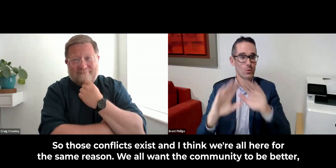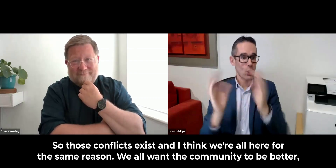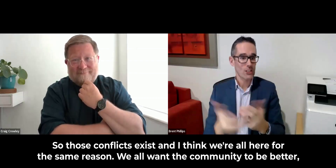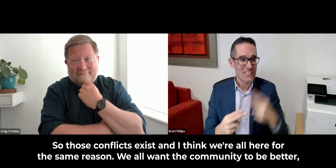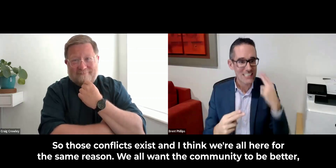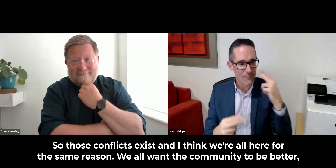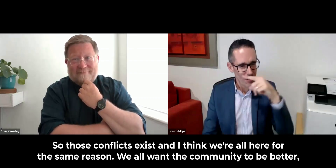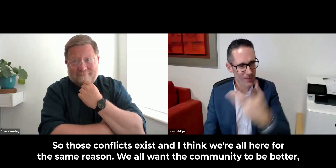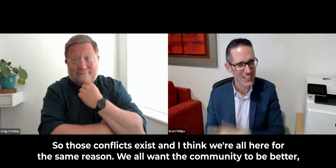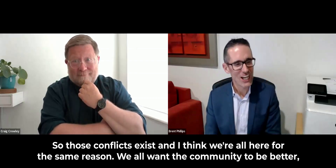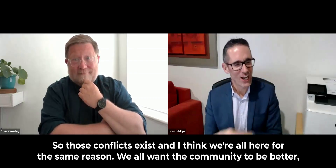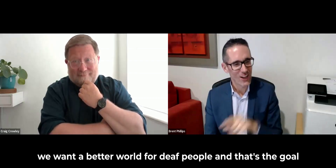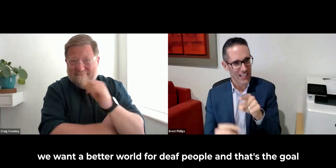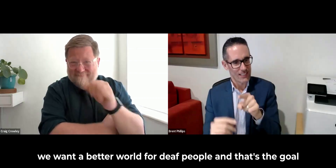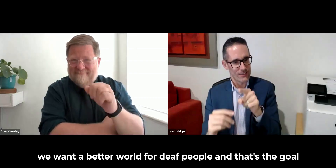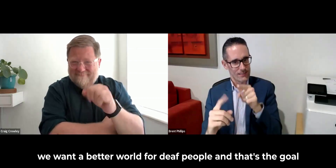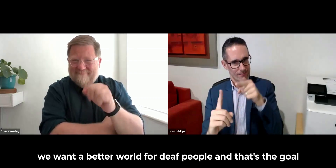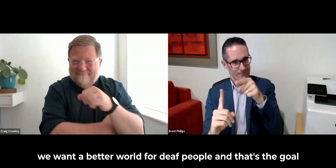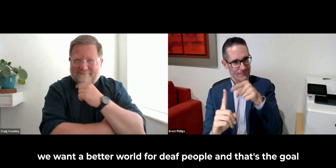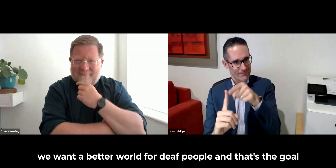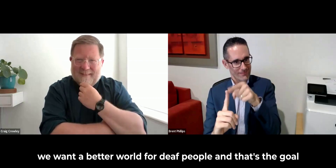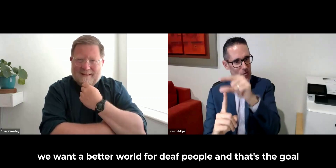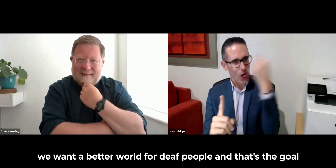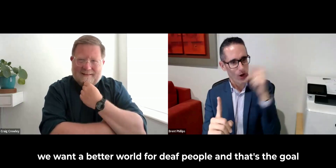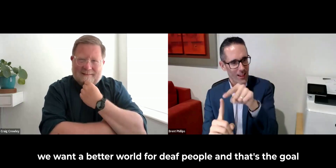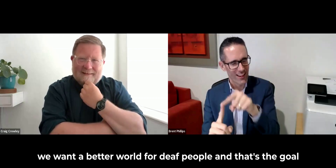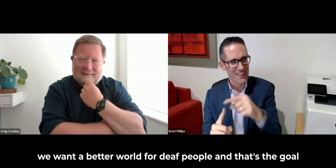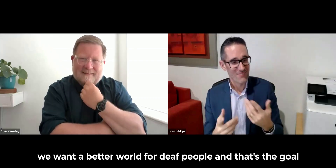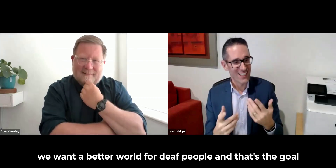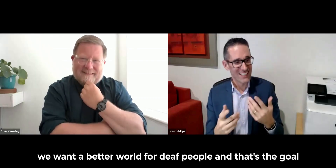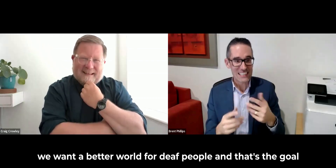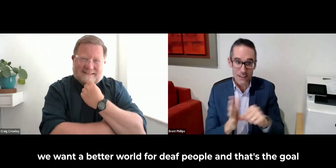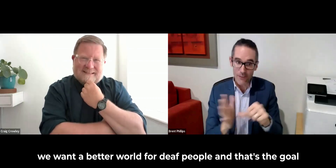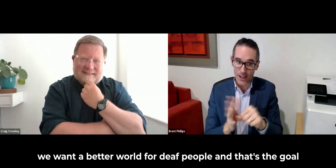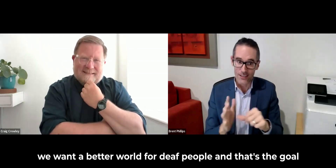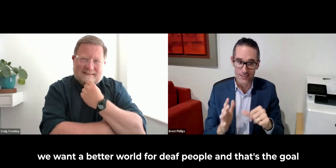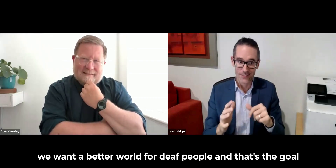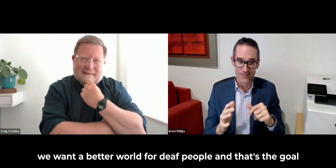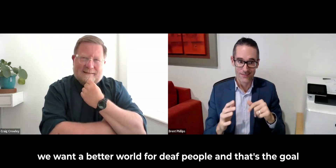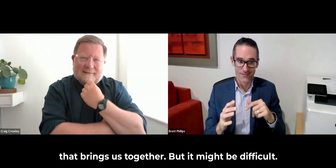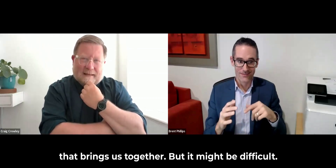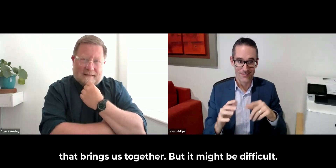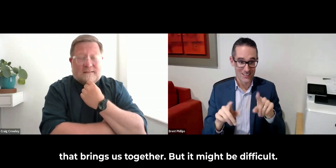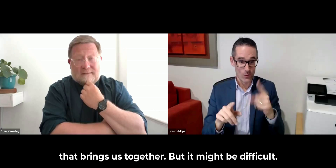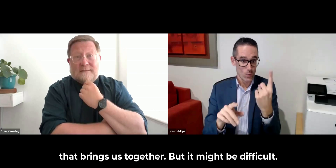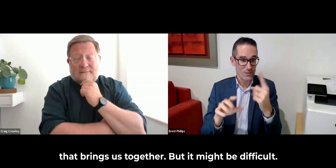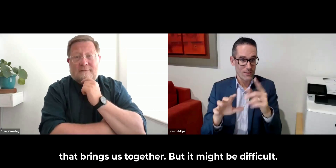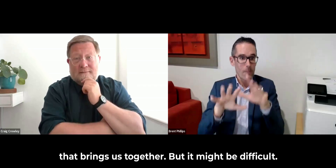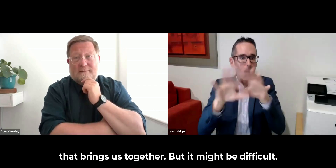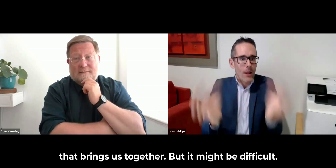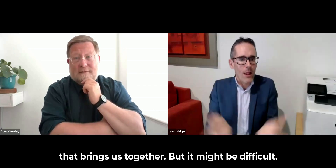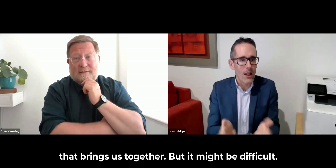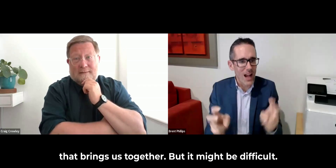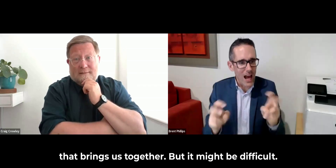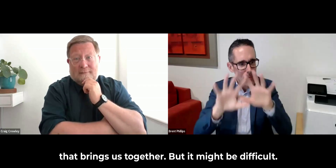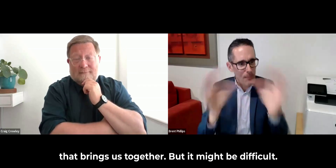the community to be better. We want a better world for deaf people. And that's the goal that brings us together. But it might be